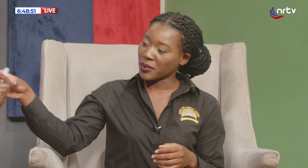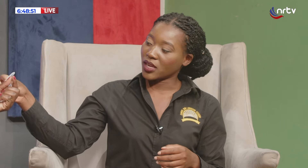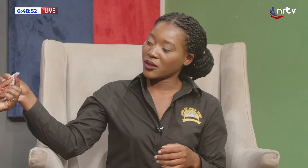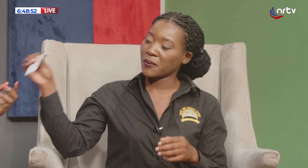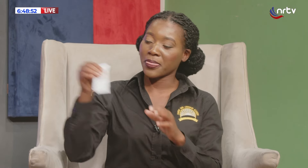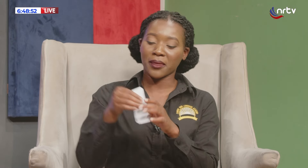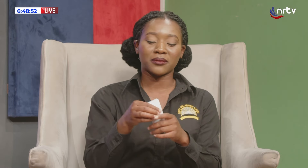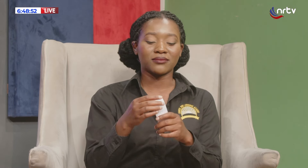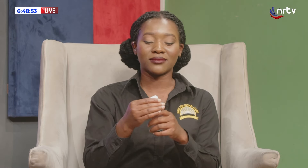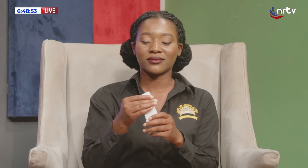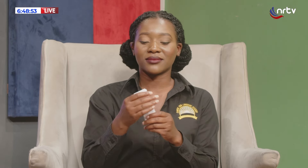Mm.